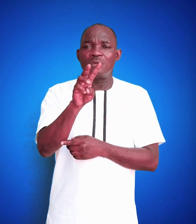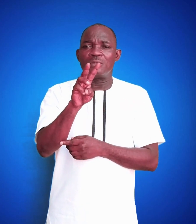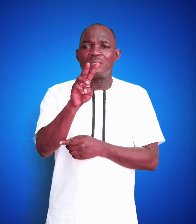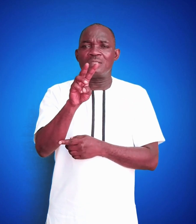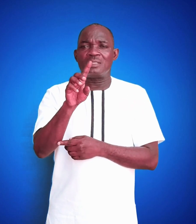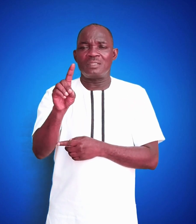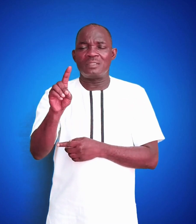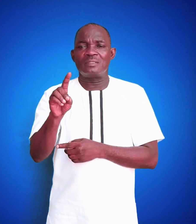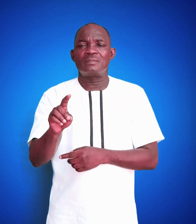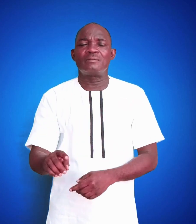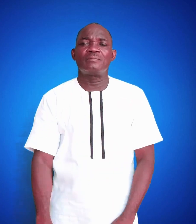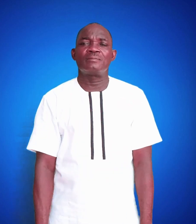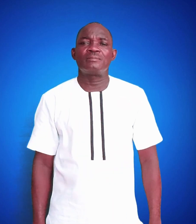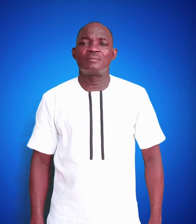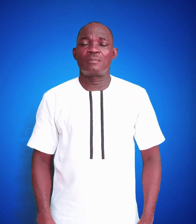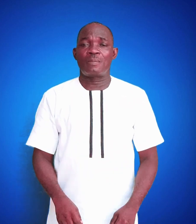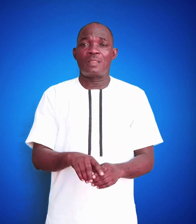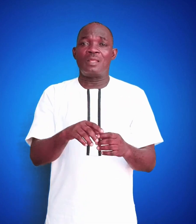RSWDs.